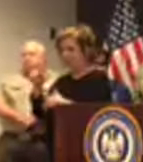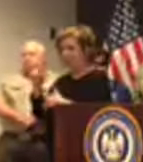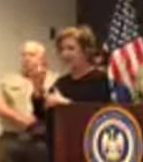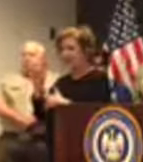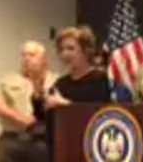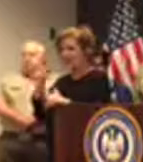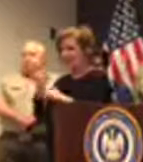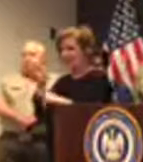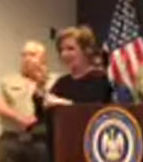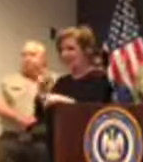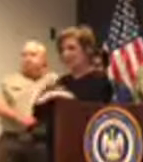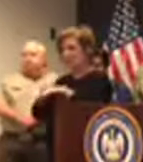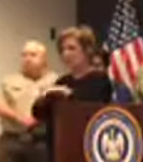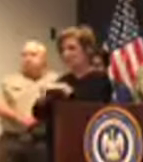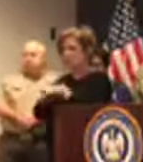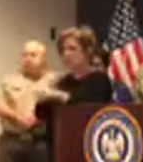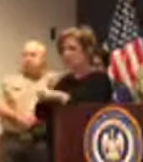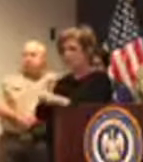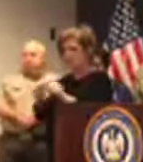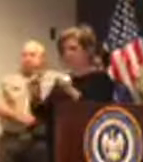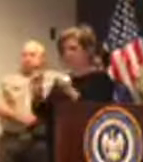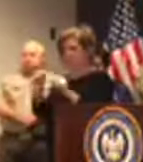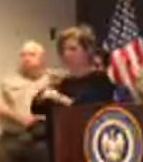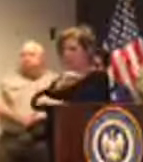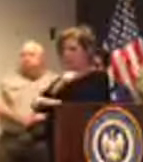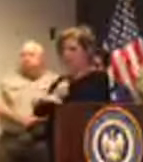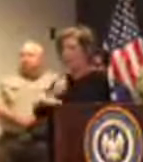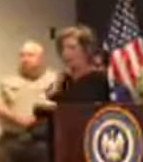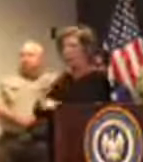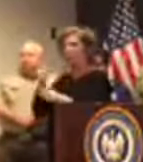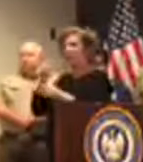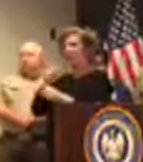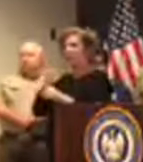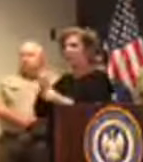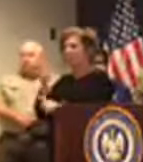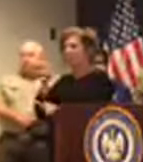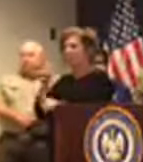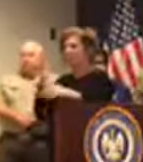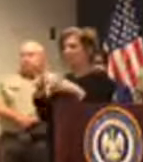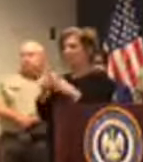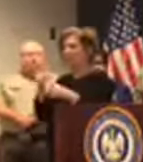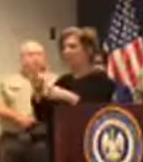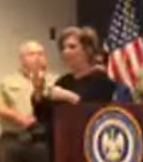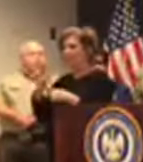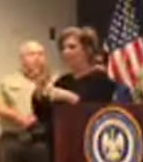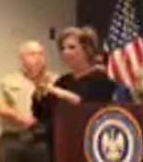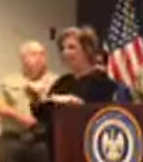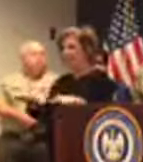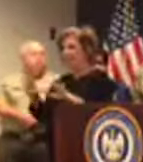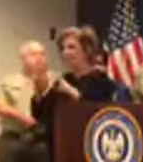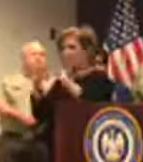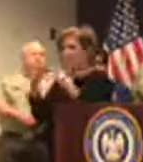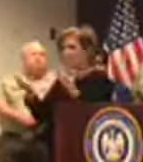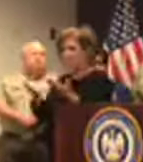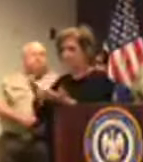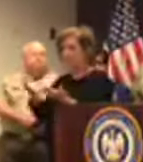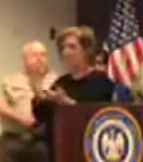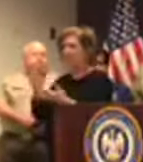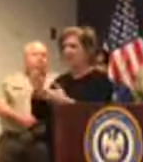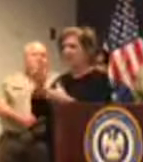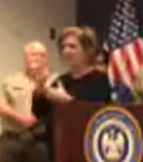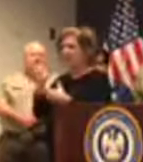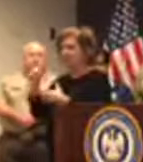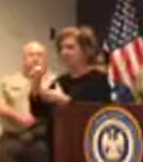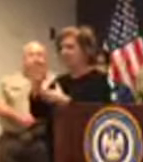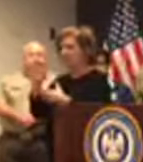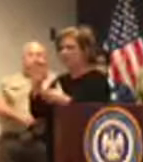Authority, Secretary Marquita Walters from the Department of Children and Family Services, the Adjutant General, Major General Glenn Curtis of Louisiana